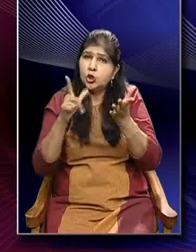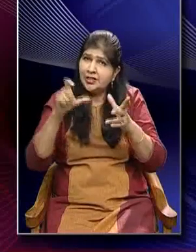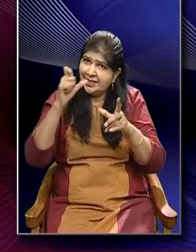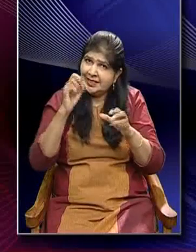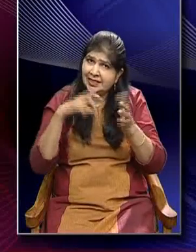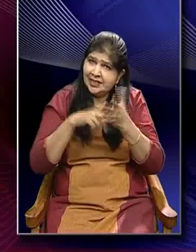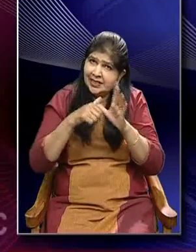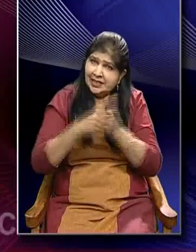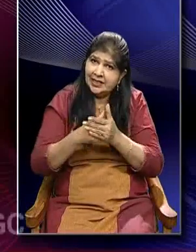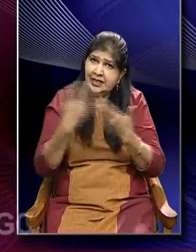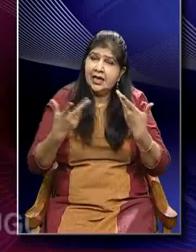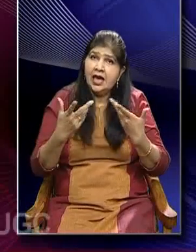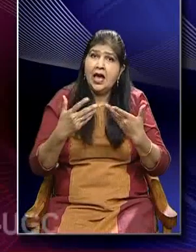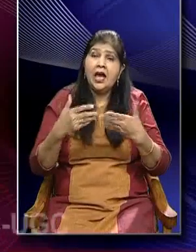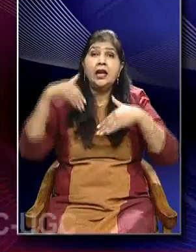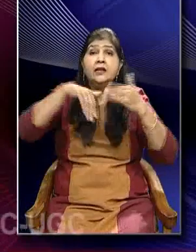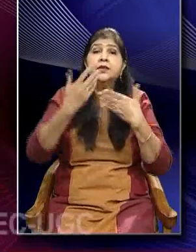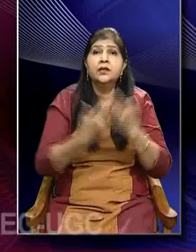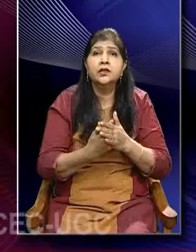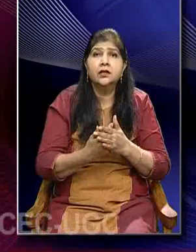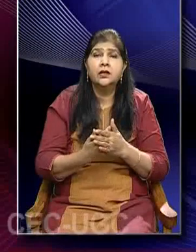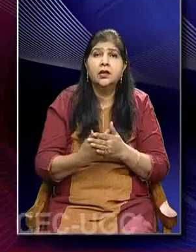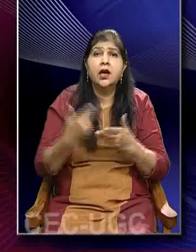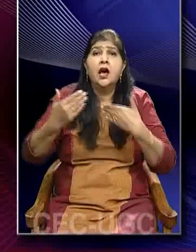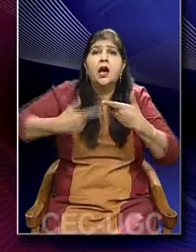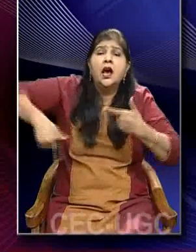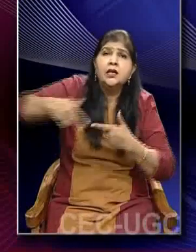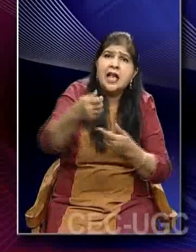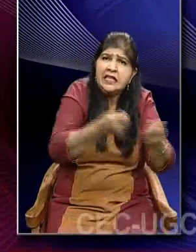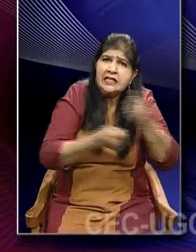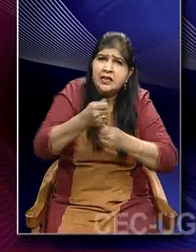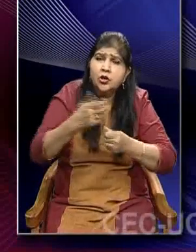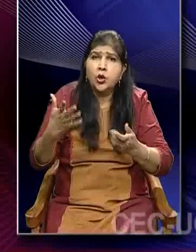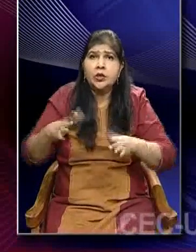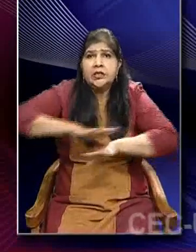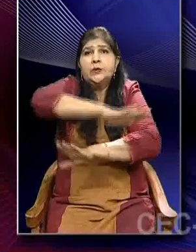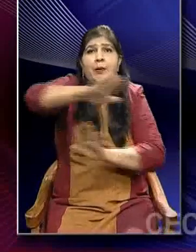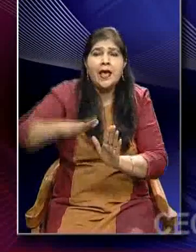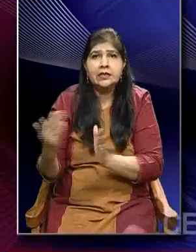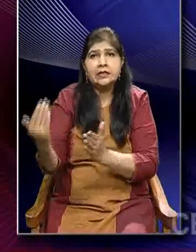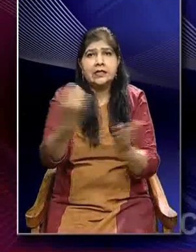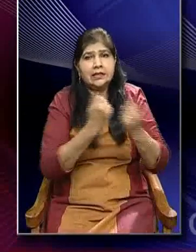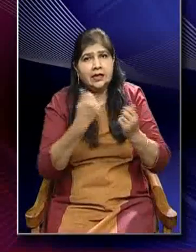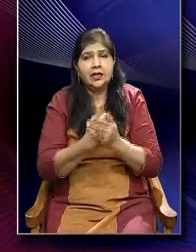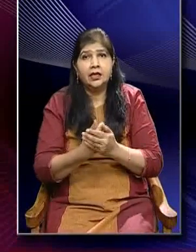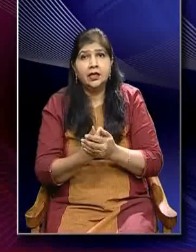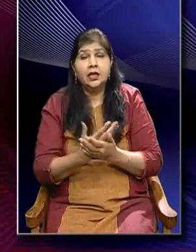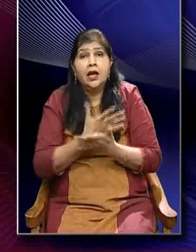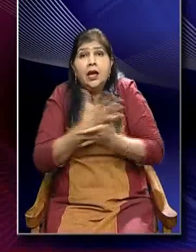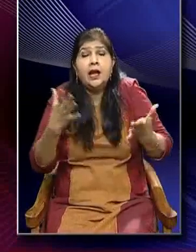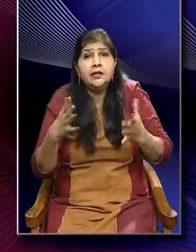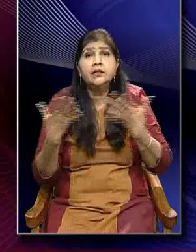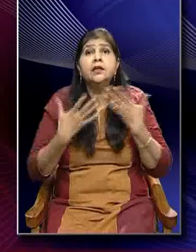of these processes which stretch across space, intensity of the